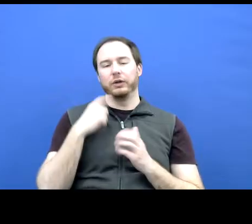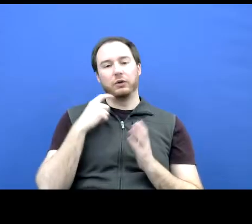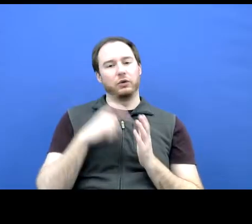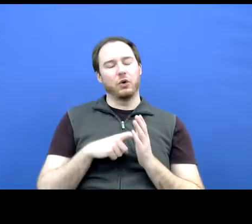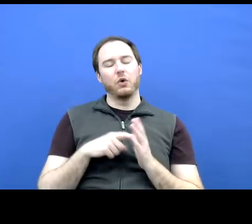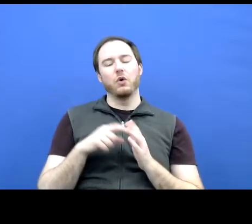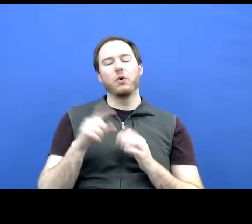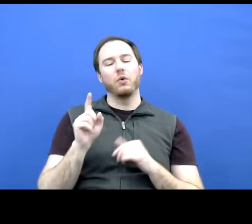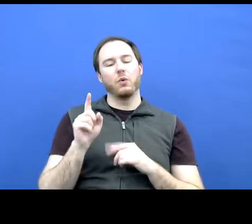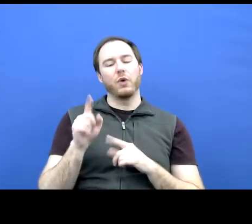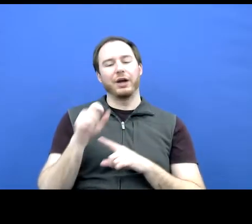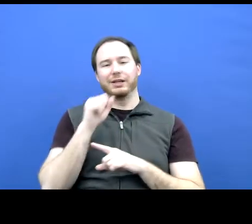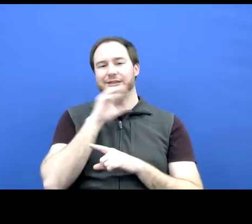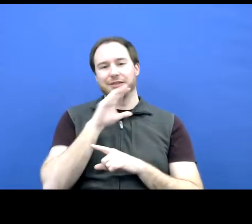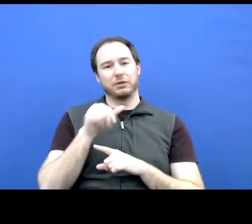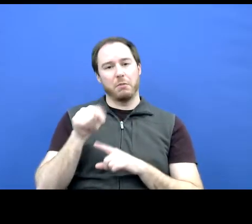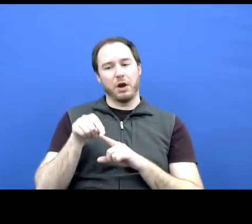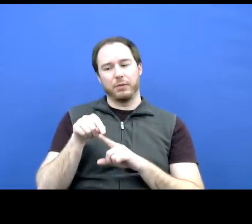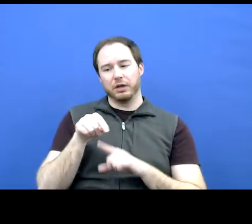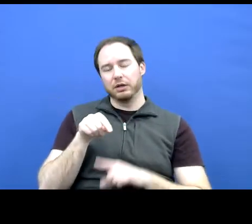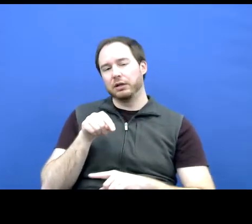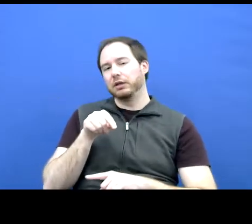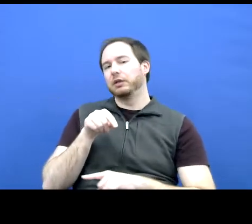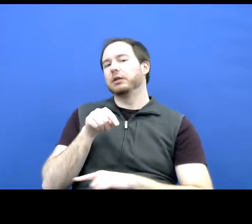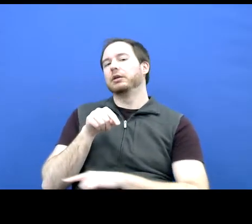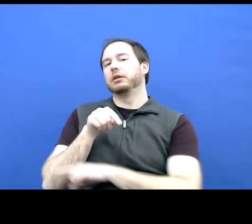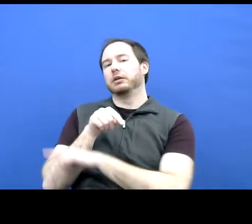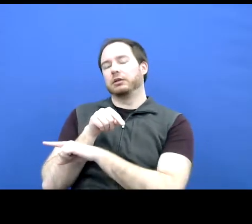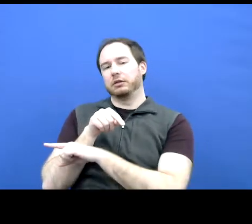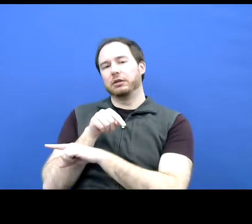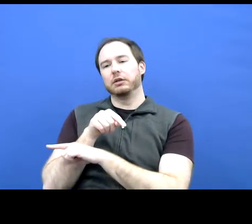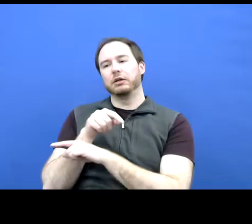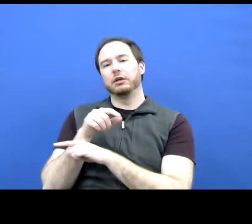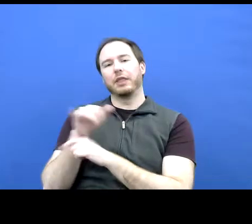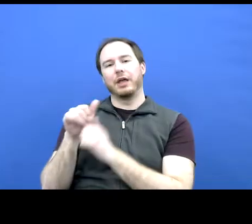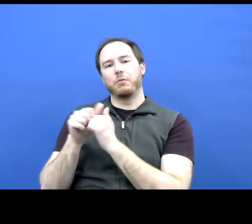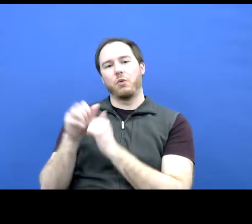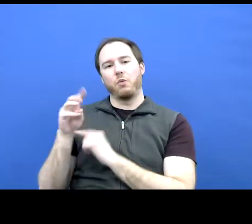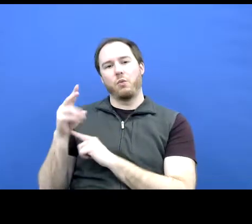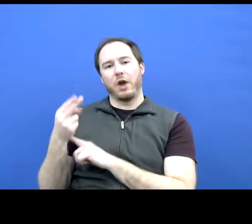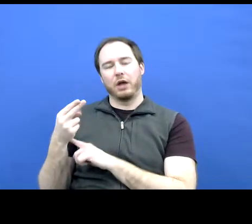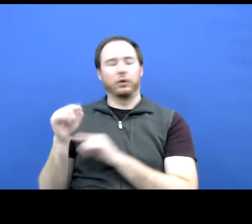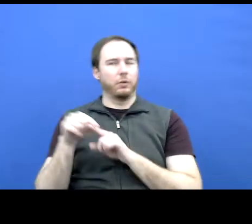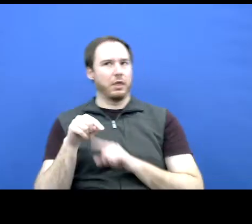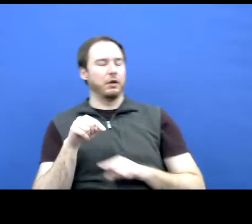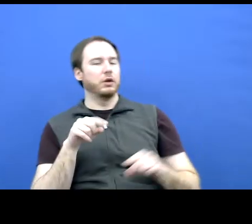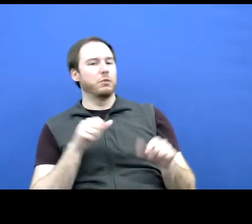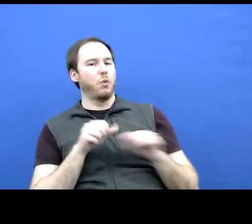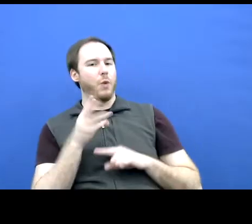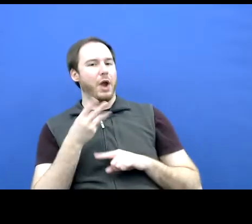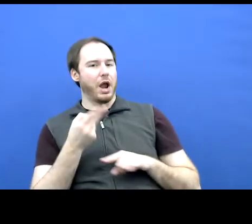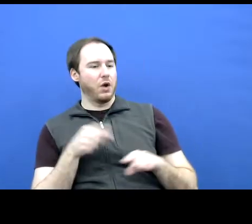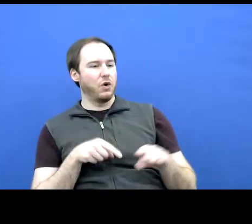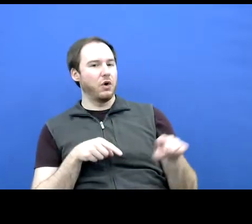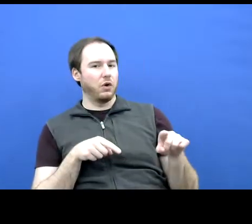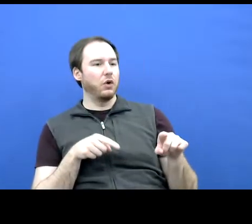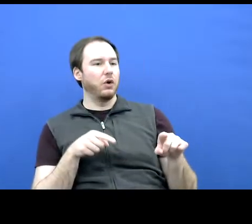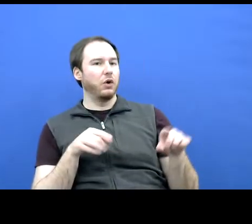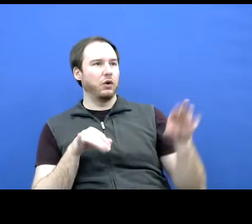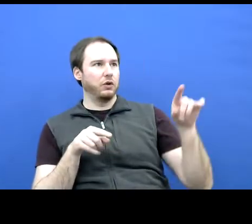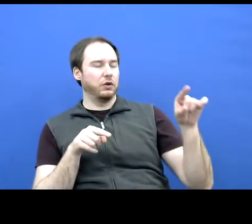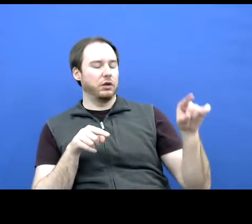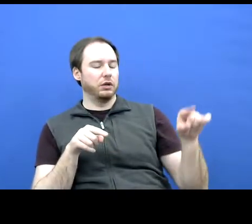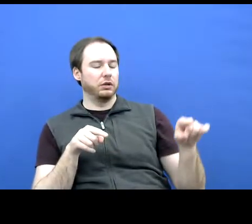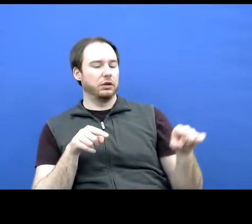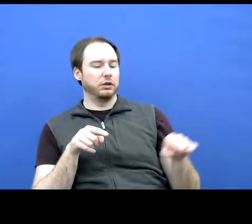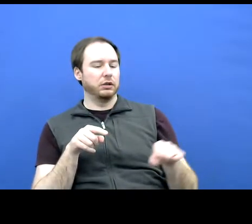goes past the senior apartments and Yes. past Sportsman Warehouse. By the time you get to the Dick's